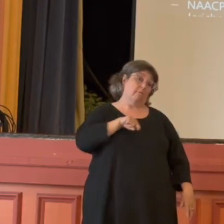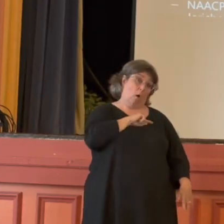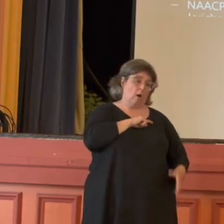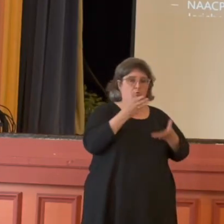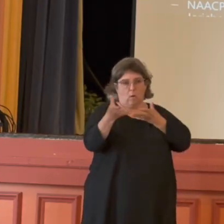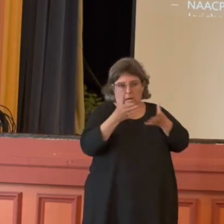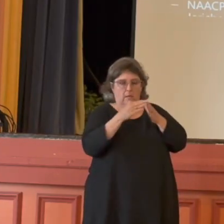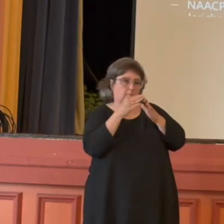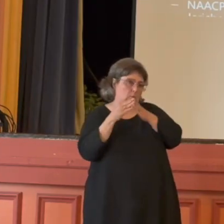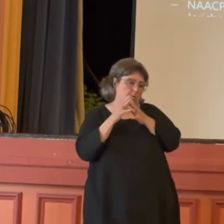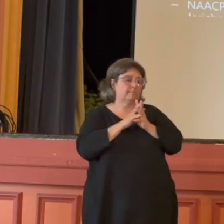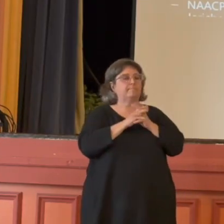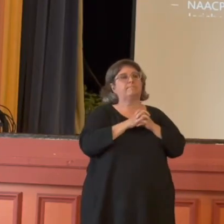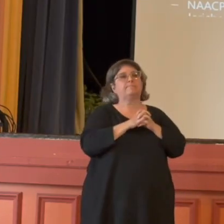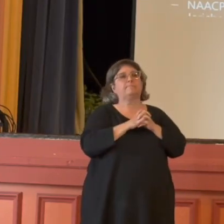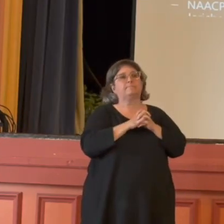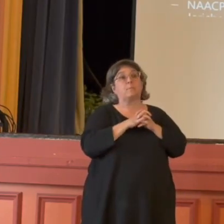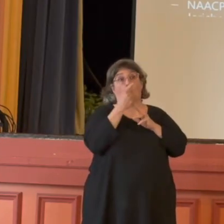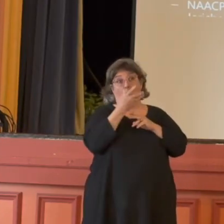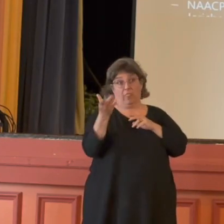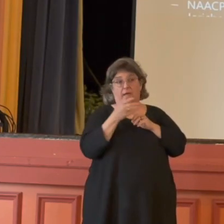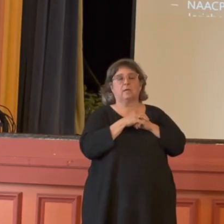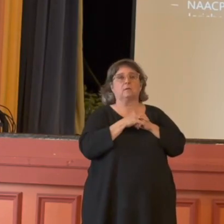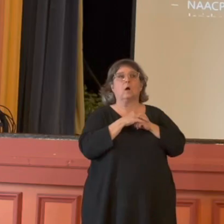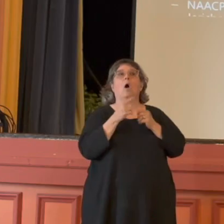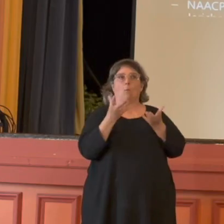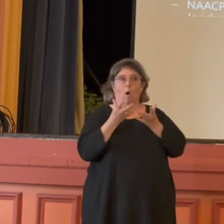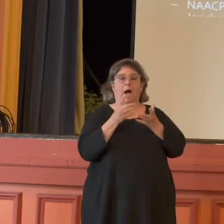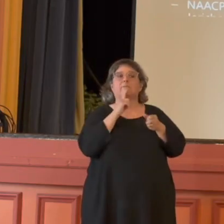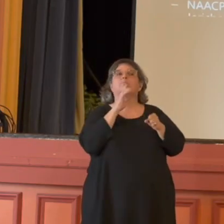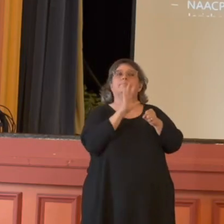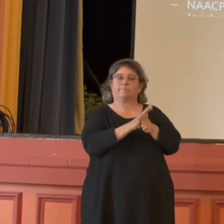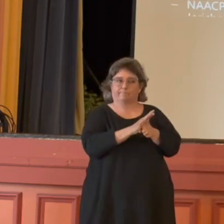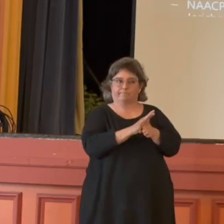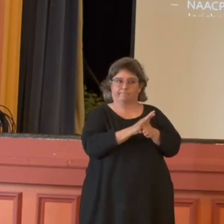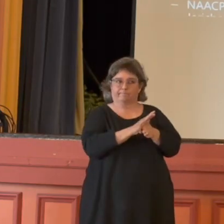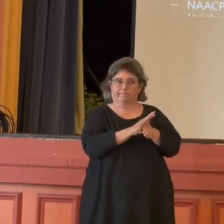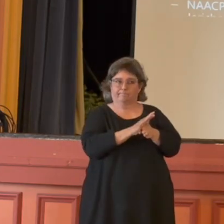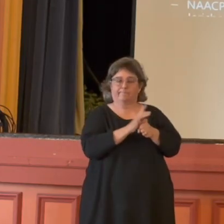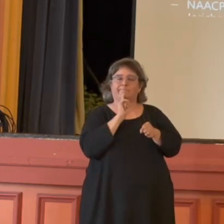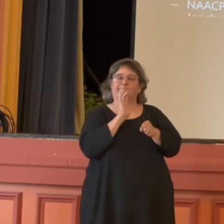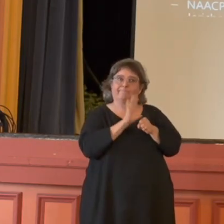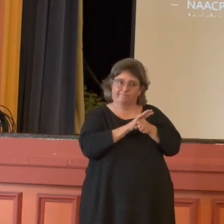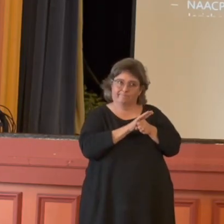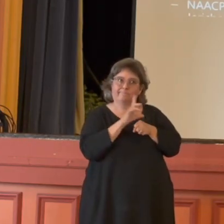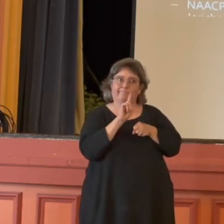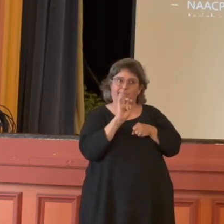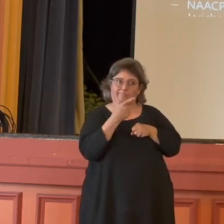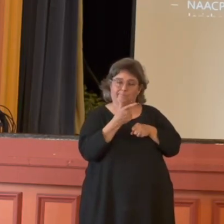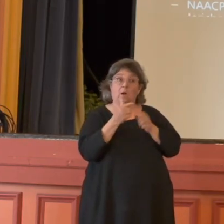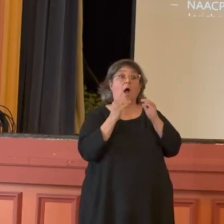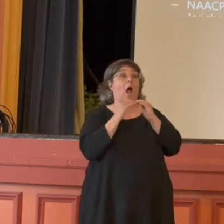the community. In addition, one thing that we wanted to ensure that we were doing to create a